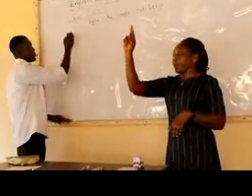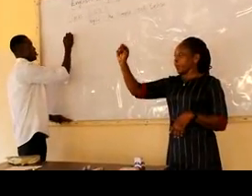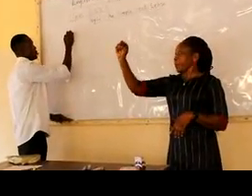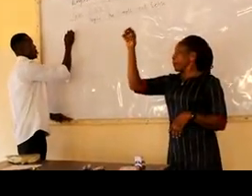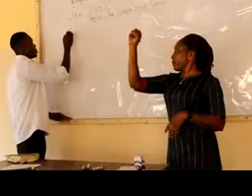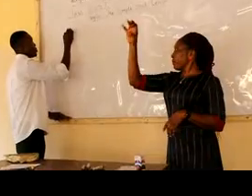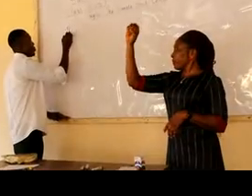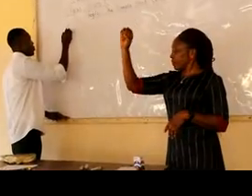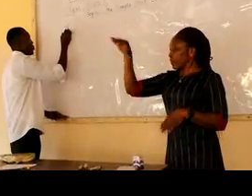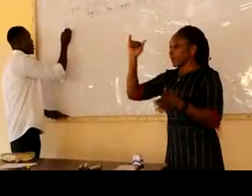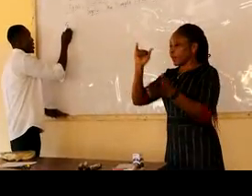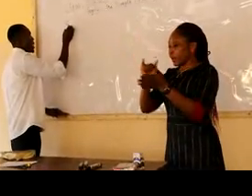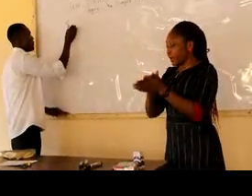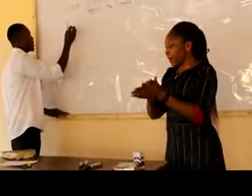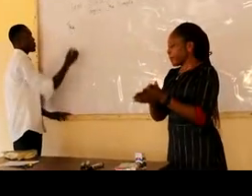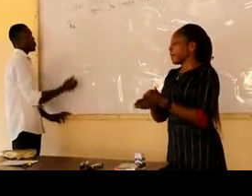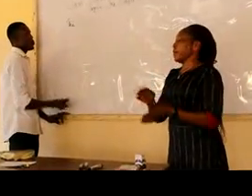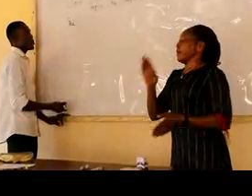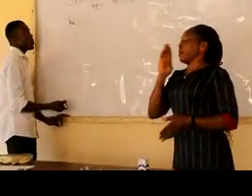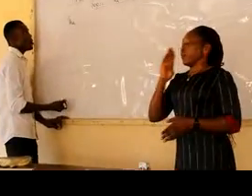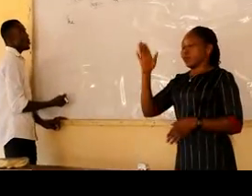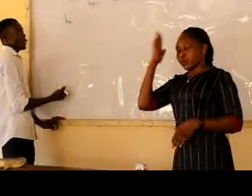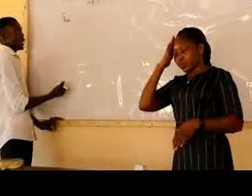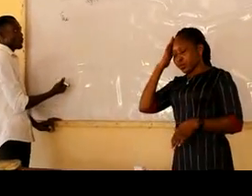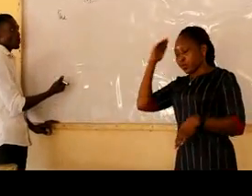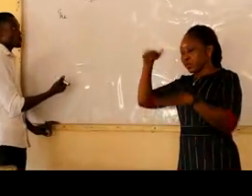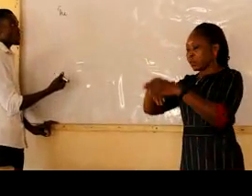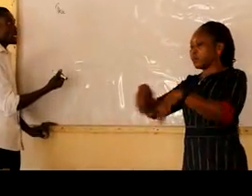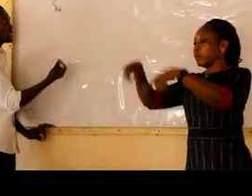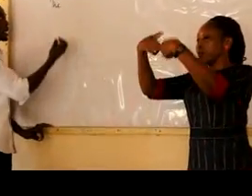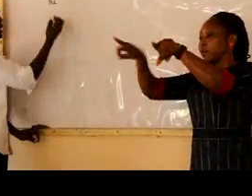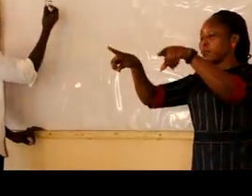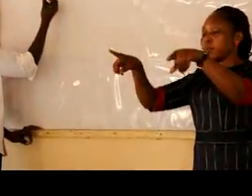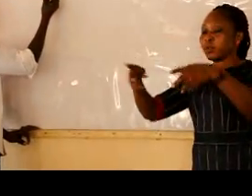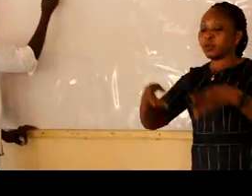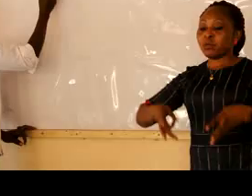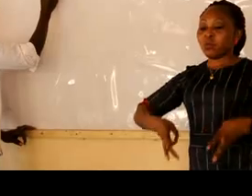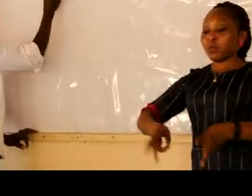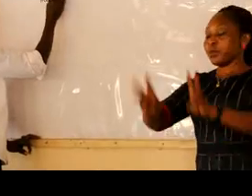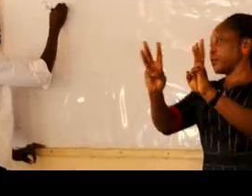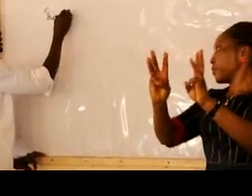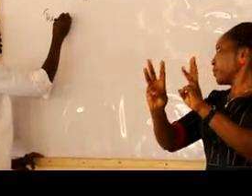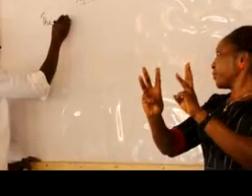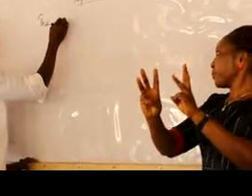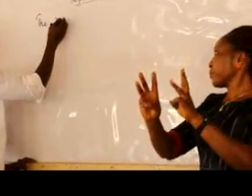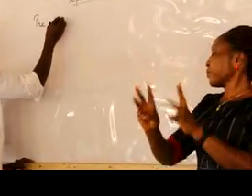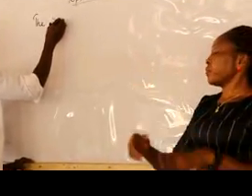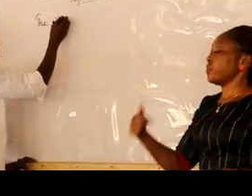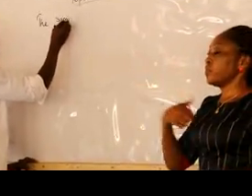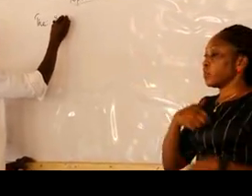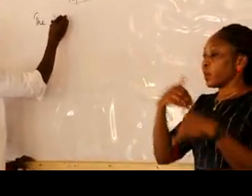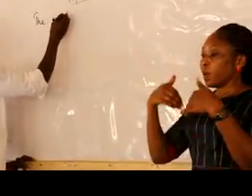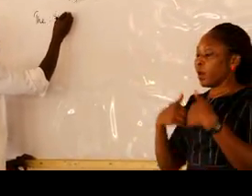ways. We have a group that falls under the